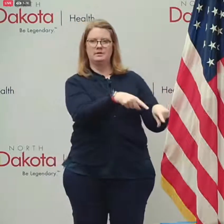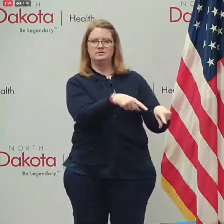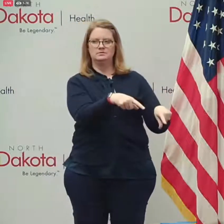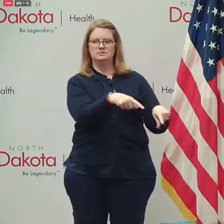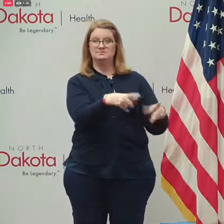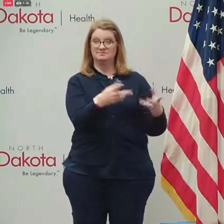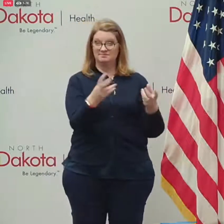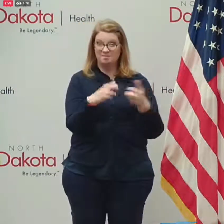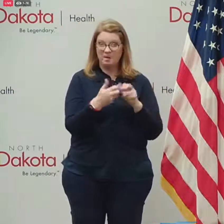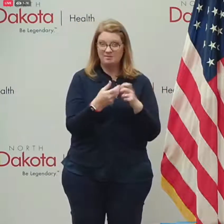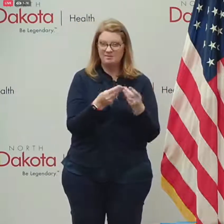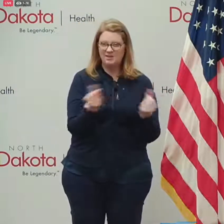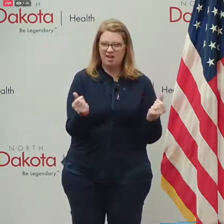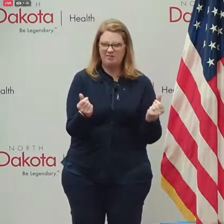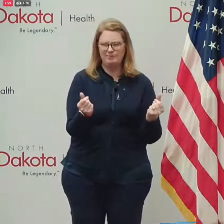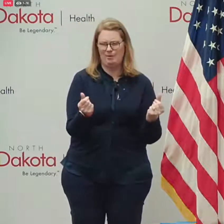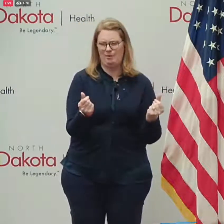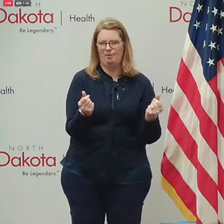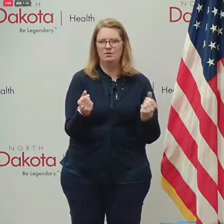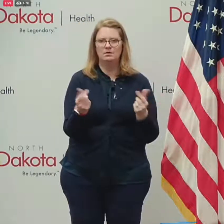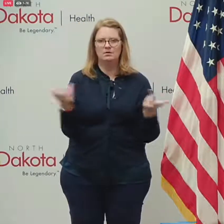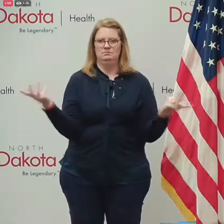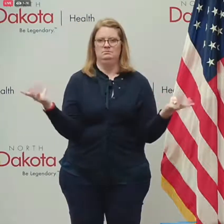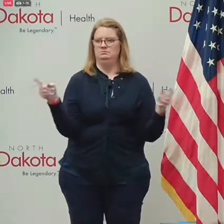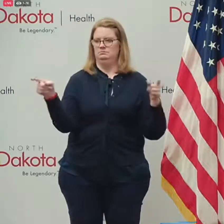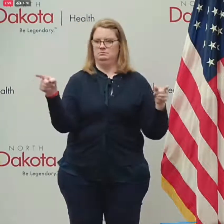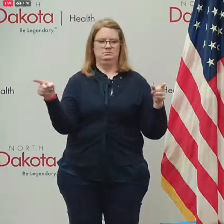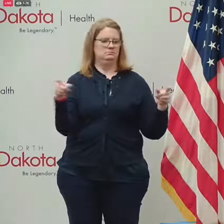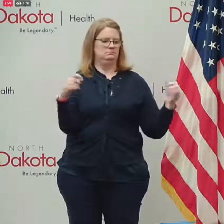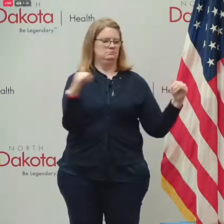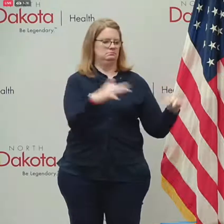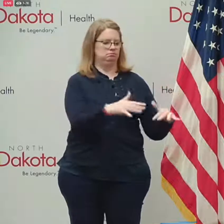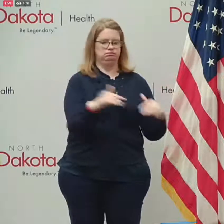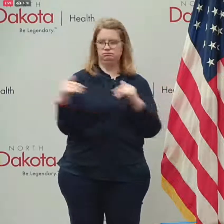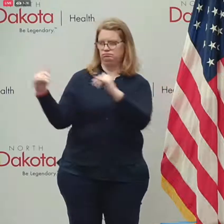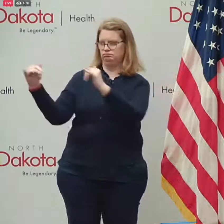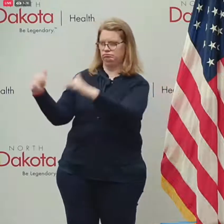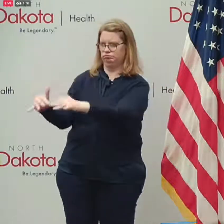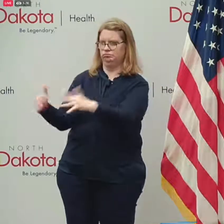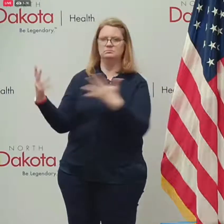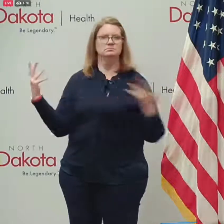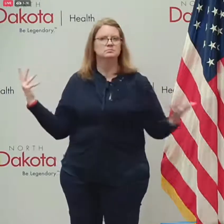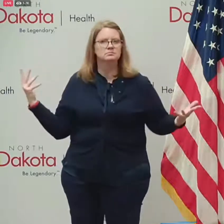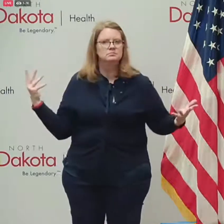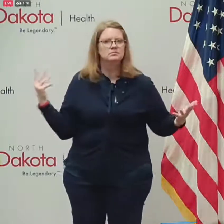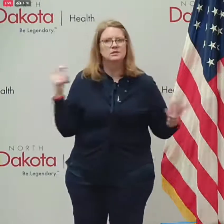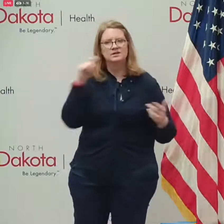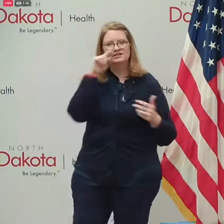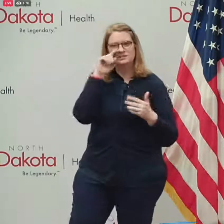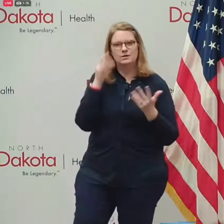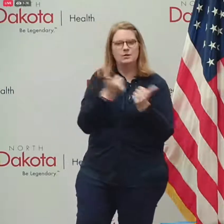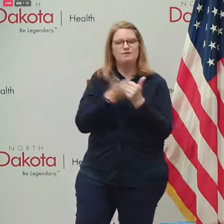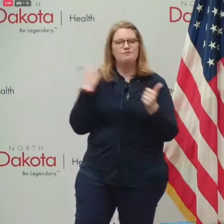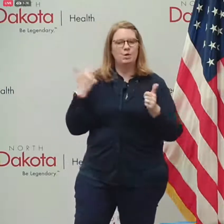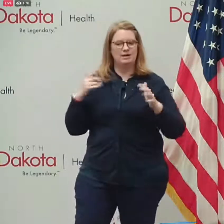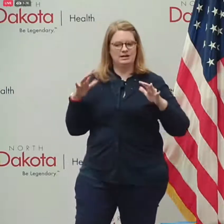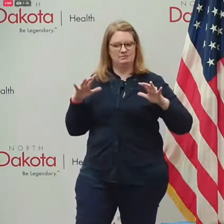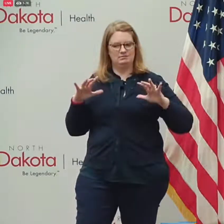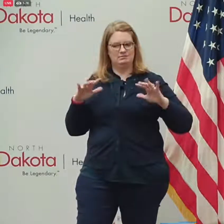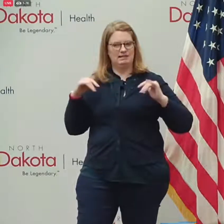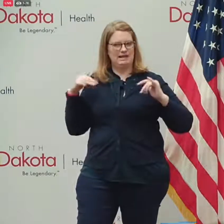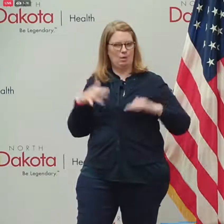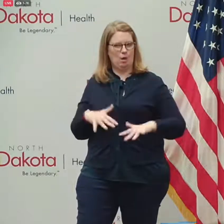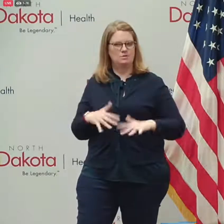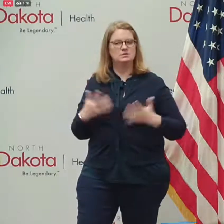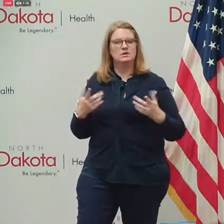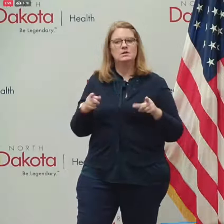solved the problem. So I think the language that we're hearing, which makes sense, is if you're saying avoiding crowds or avoiding large gatherings, then